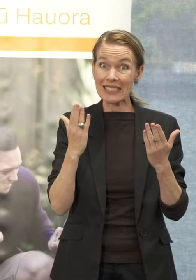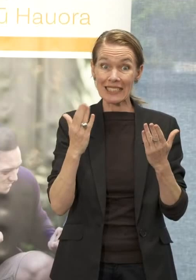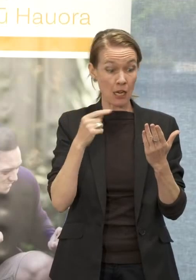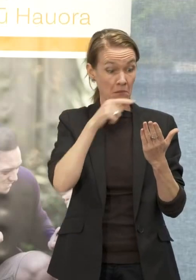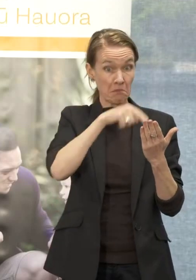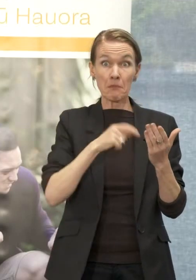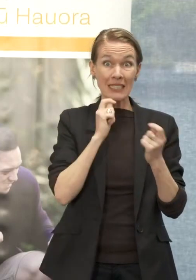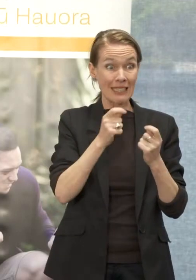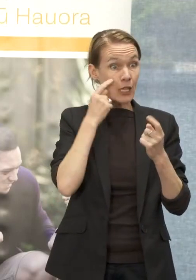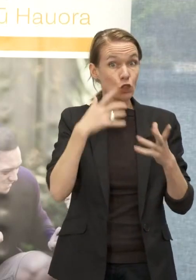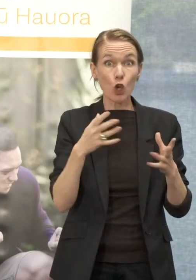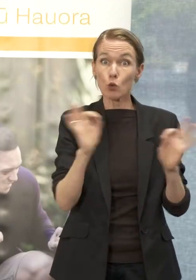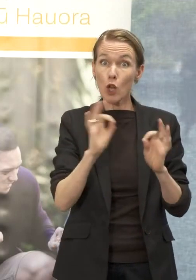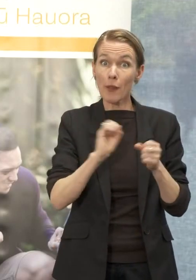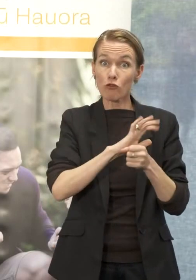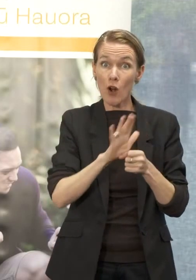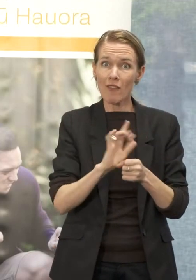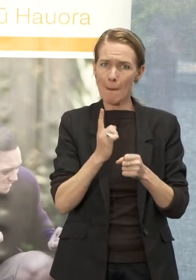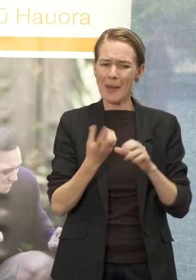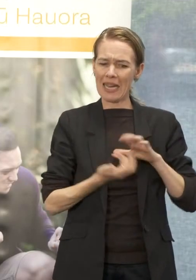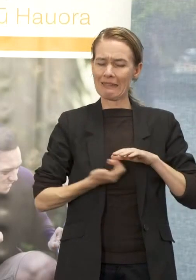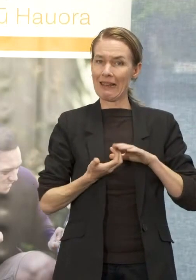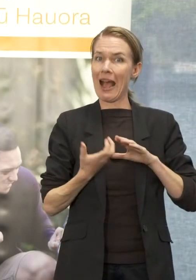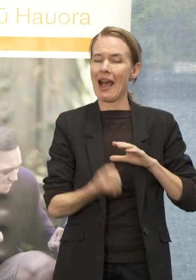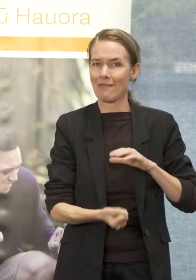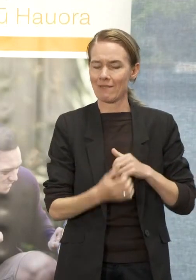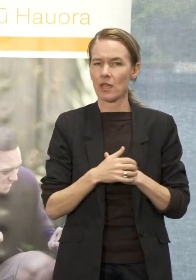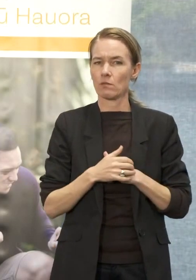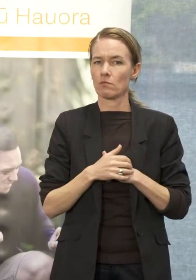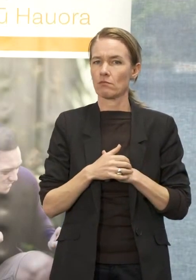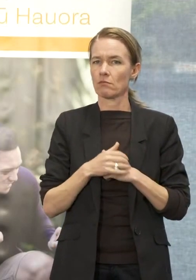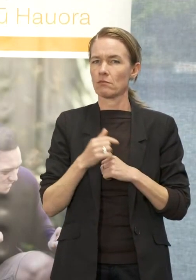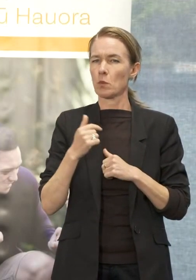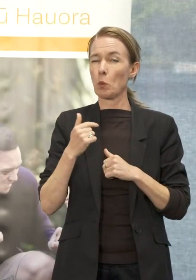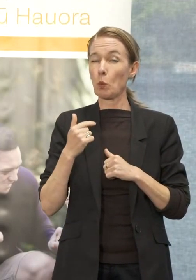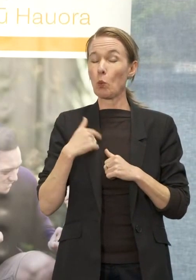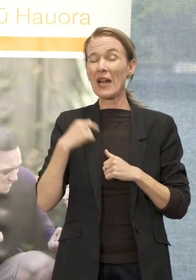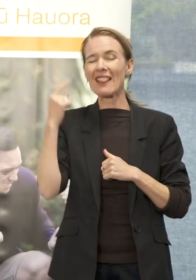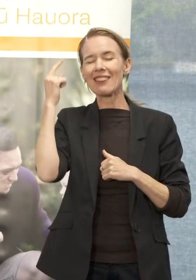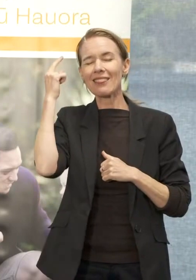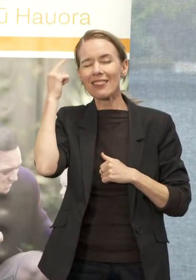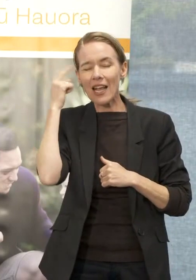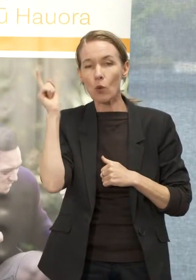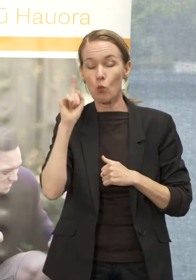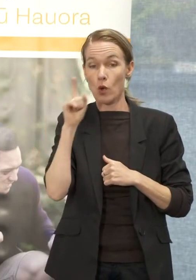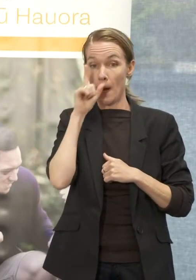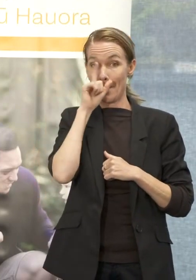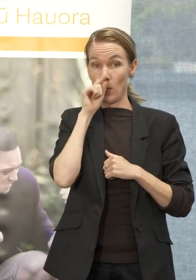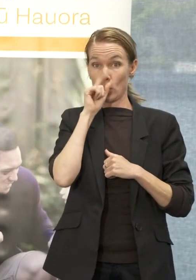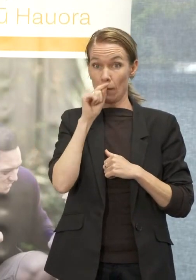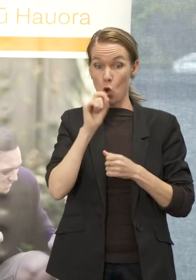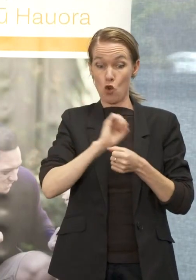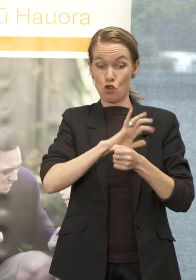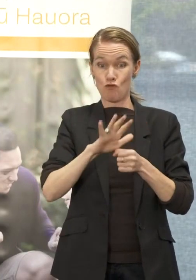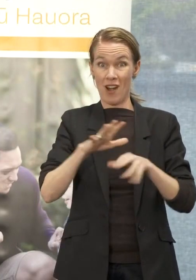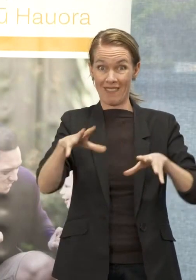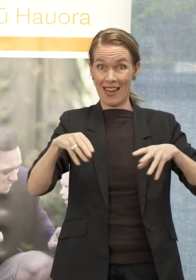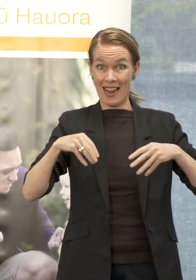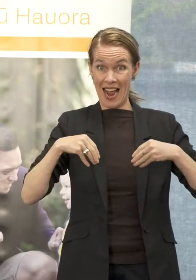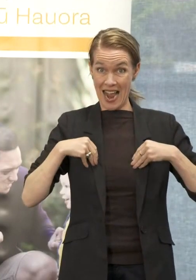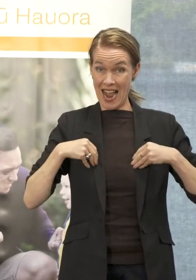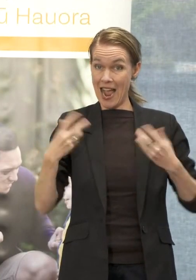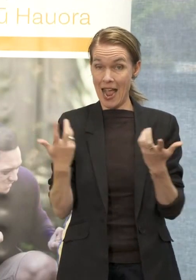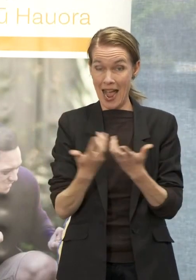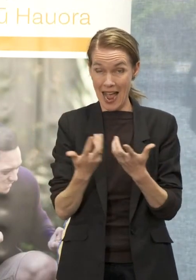cannot be certain, our hypothesis is that the virus may have been transmitted to that